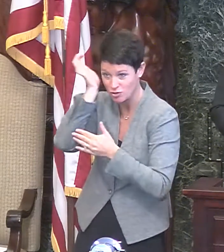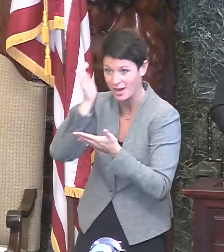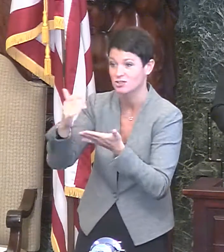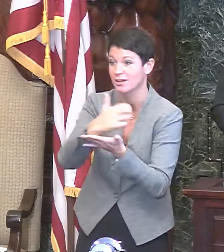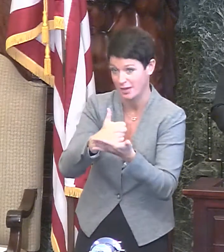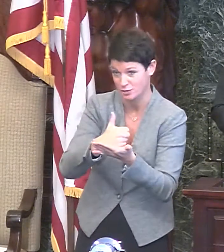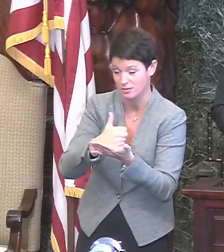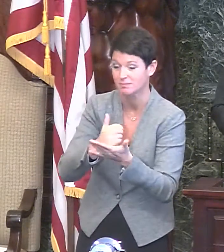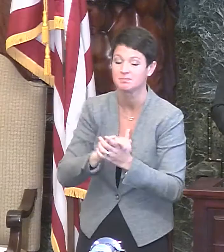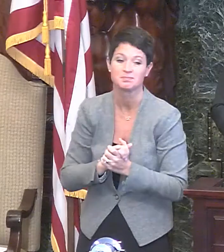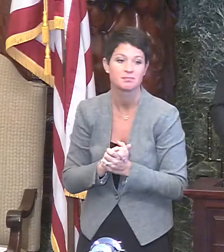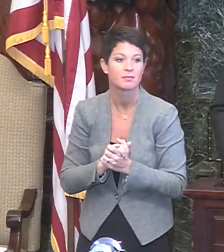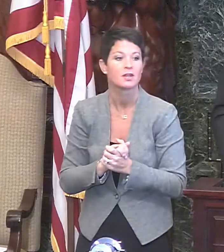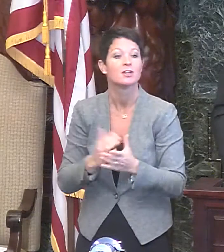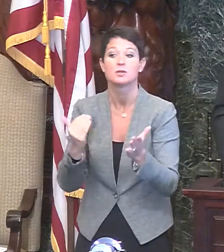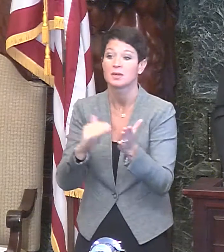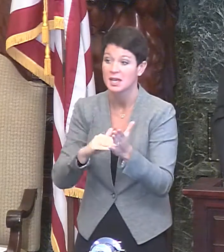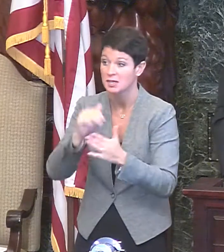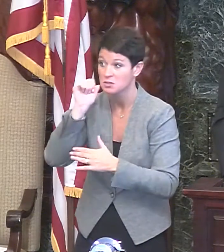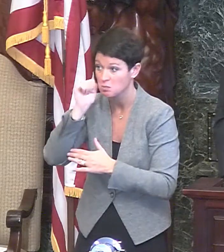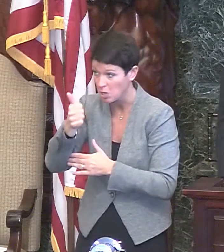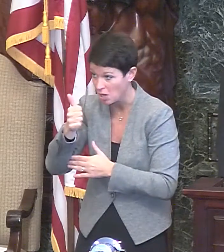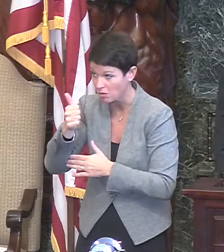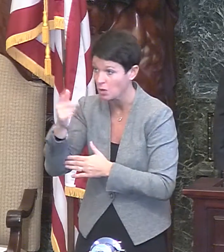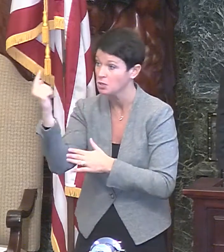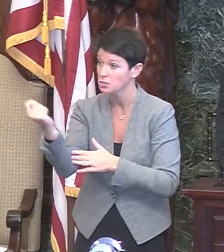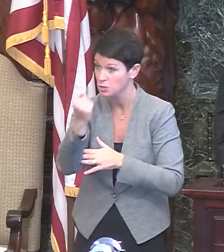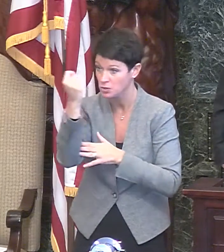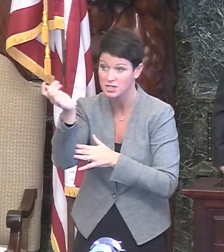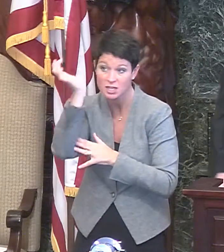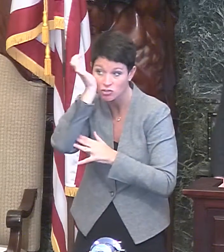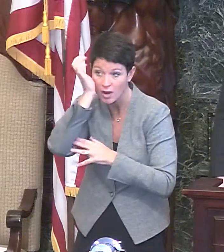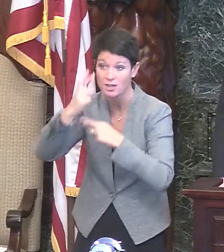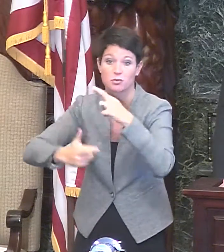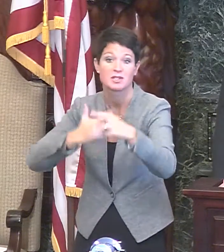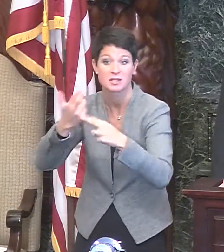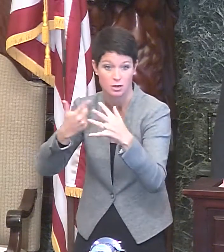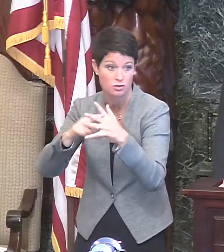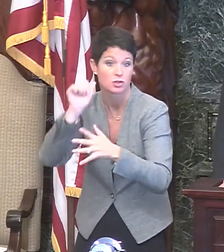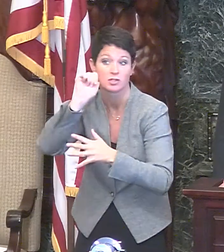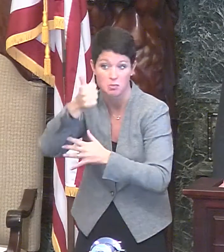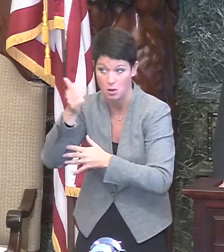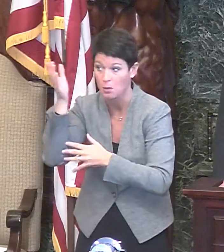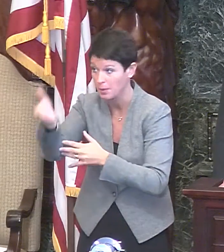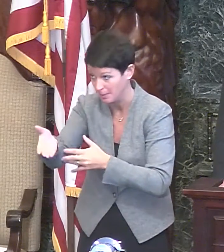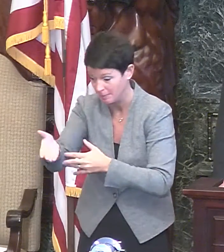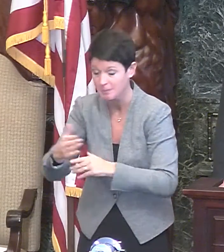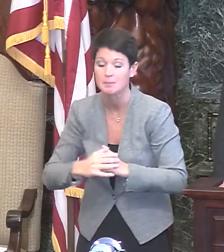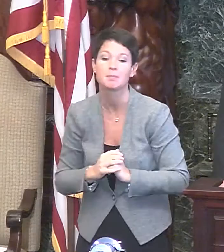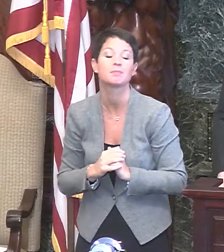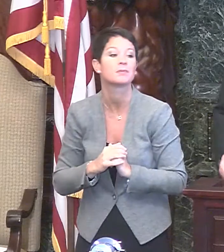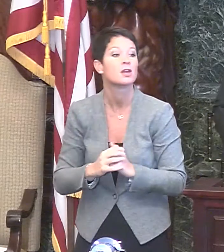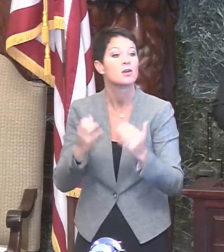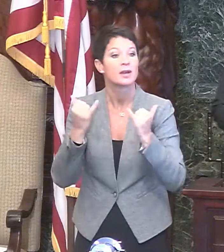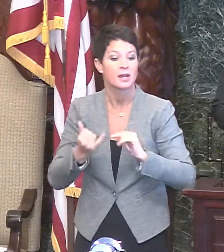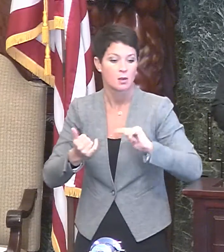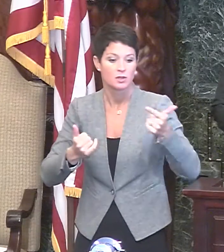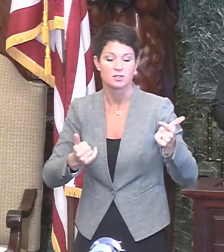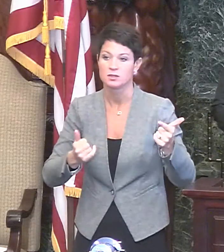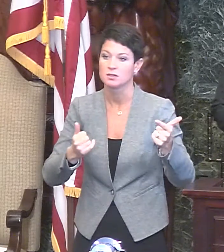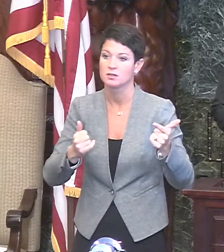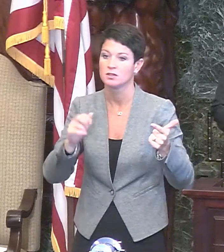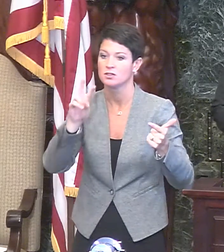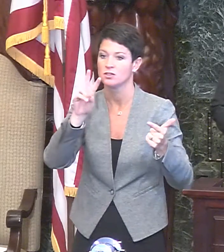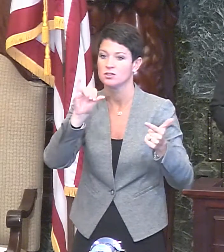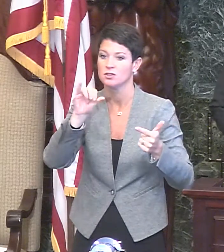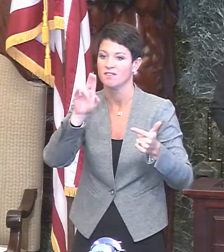collecting trash. So we will be resuming Tuesday trash and recycling collections tomorrow. At this point, I'd like to turn over to